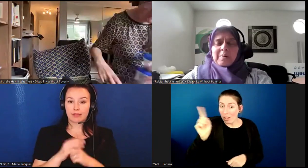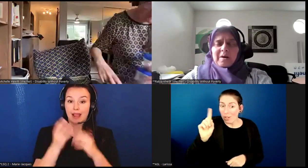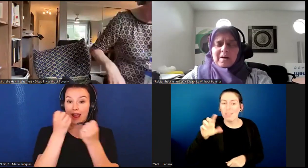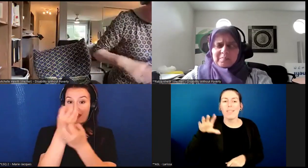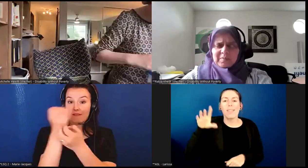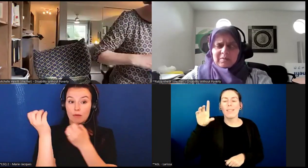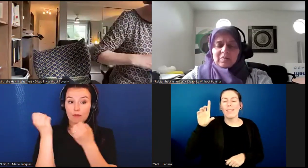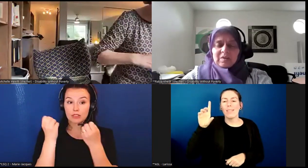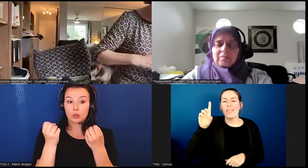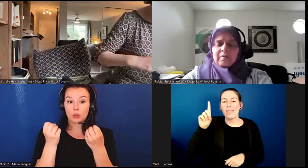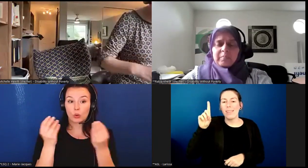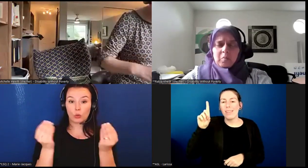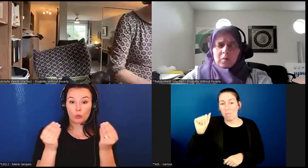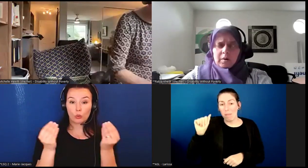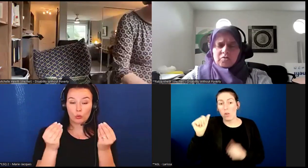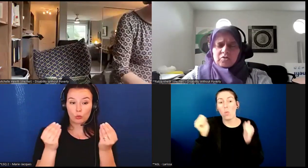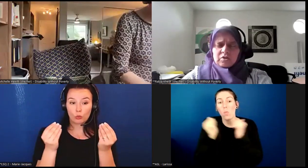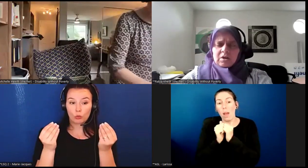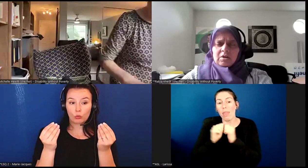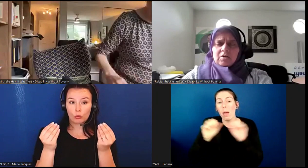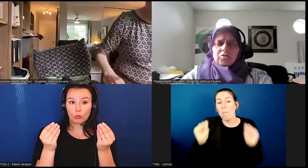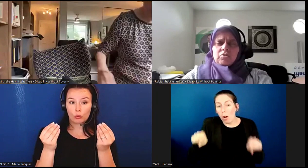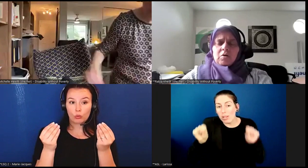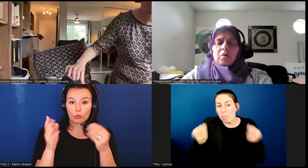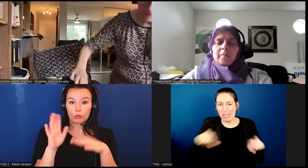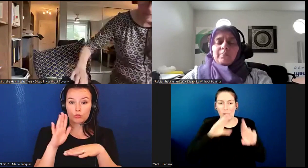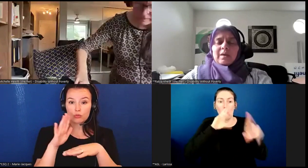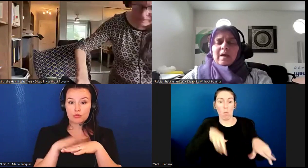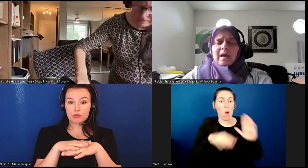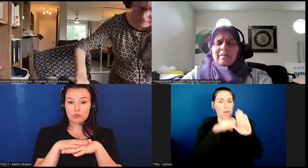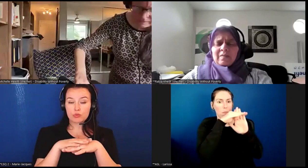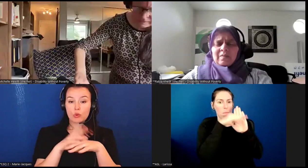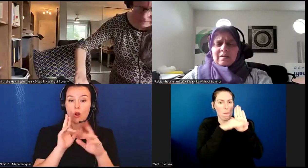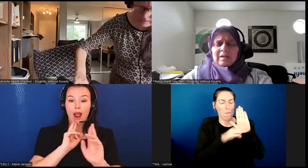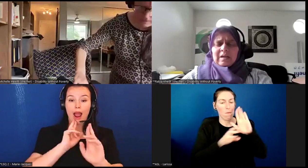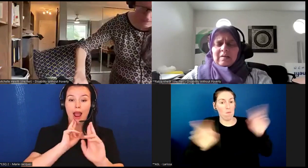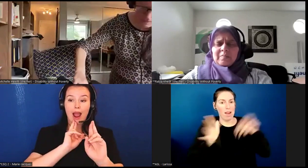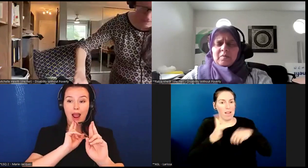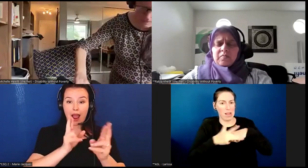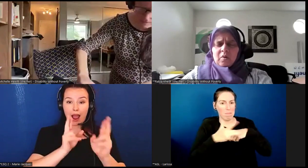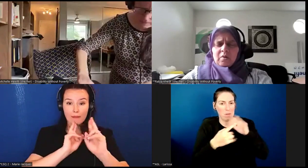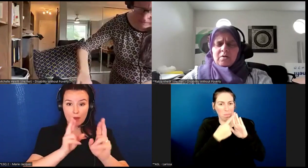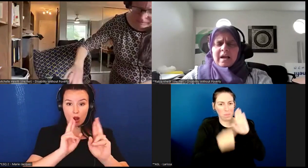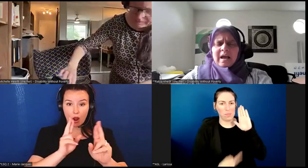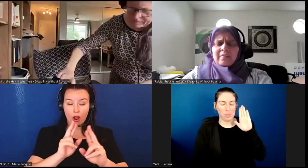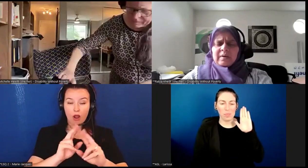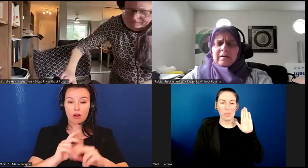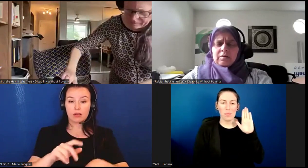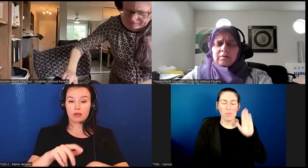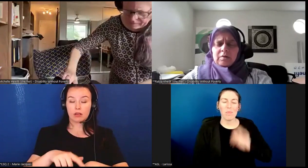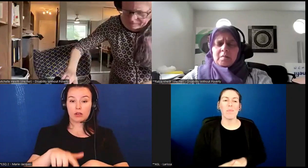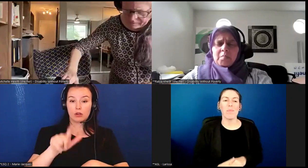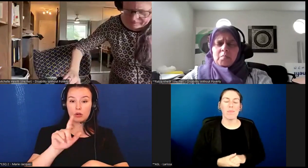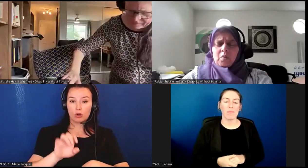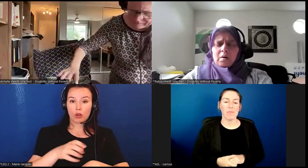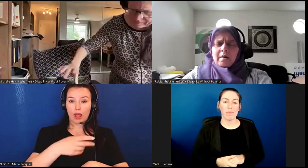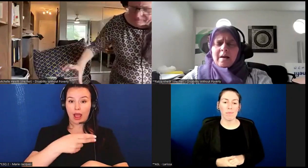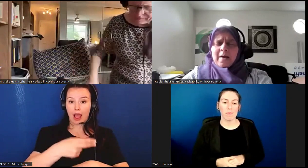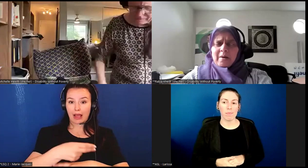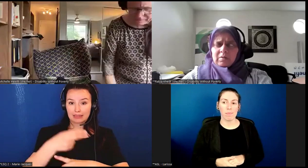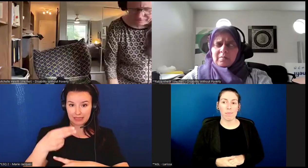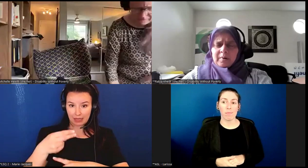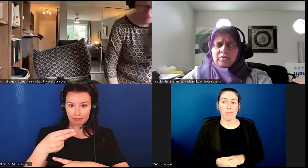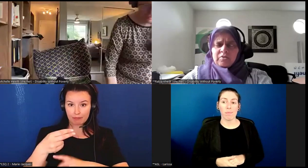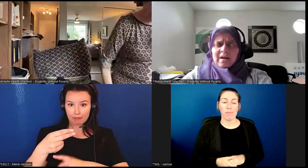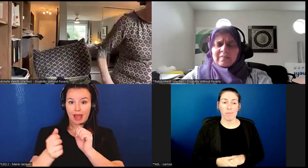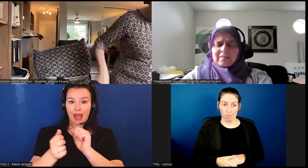with possibility report. So as things move forward, as we learn more